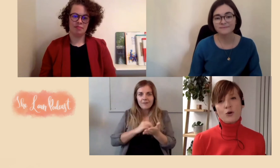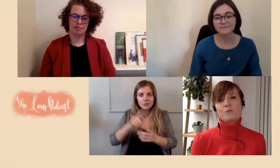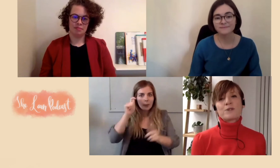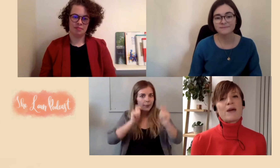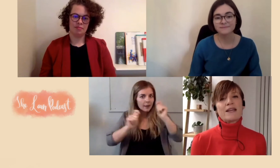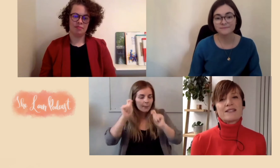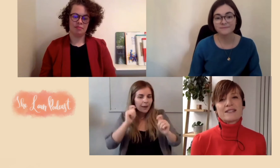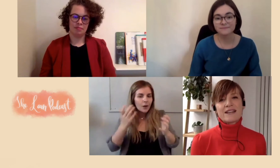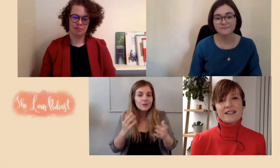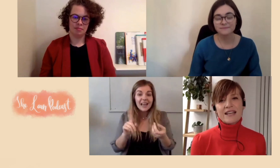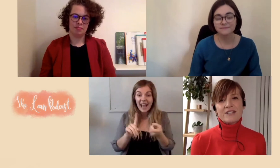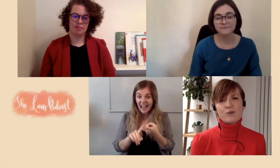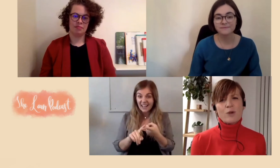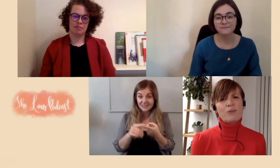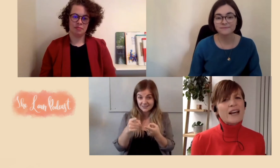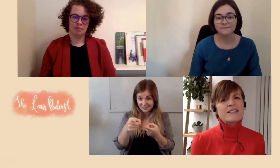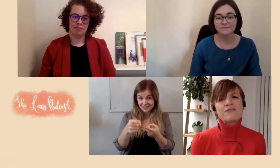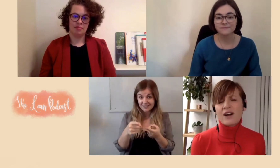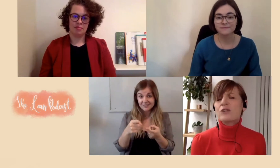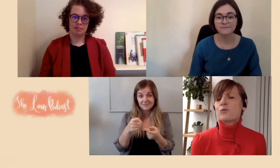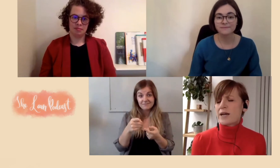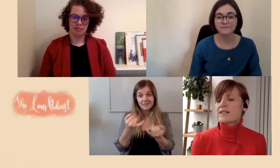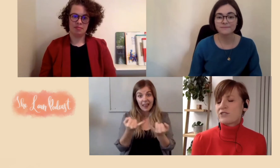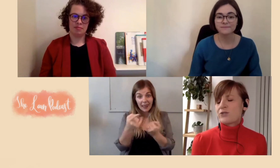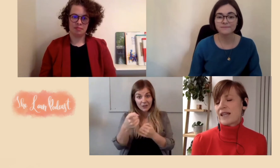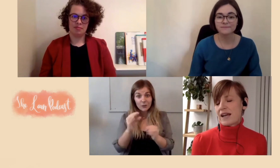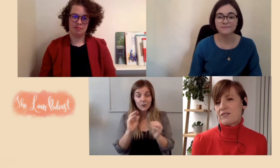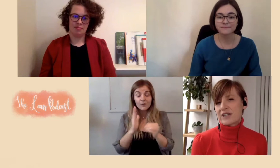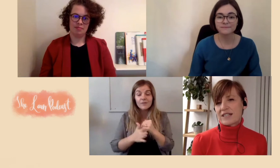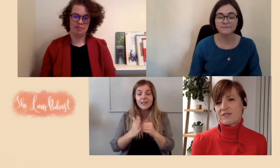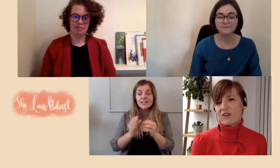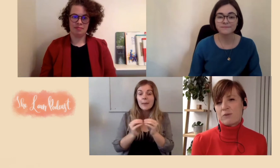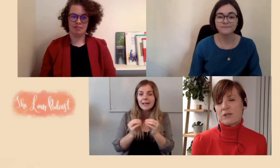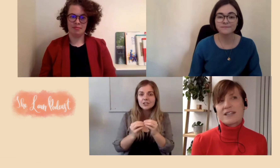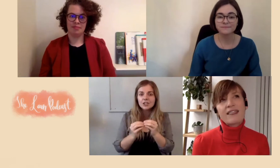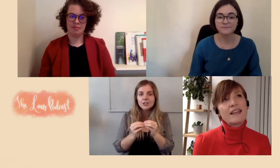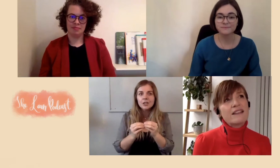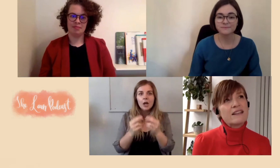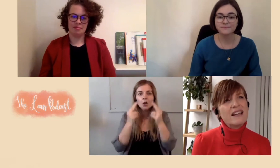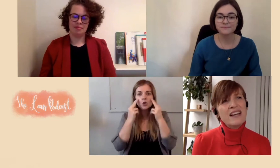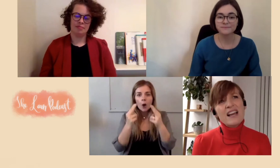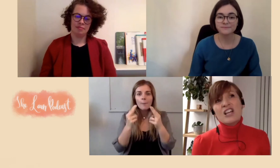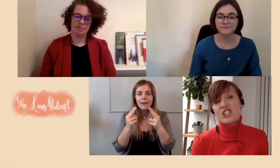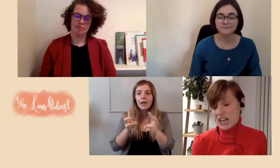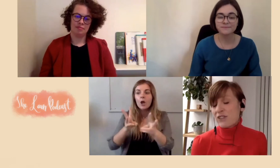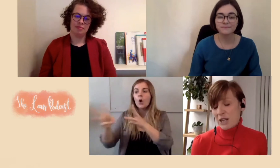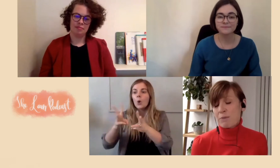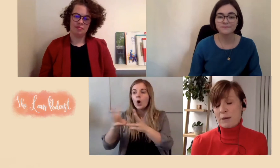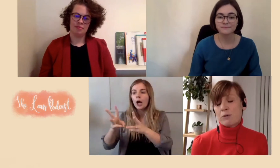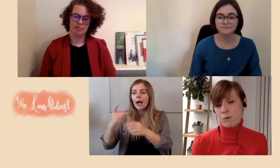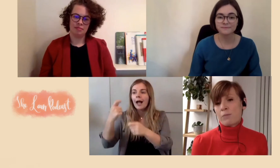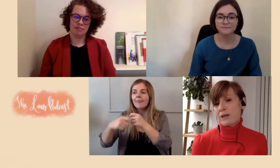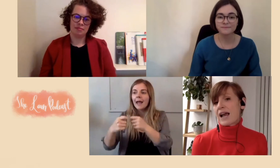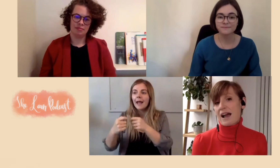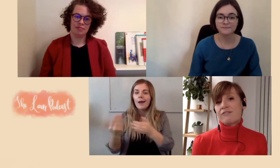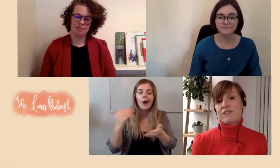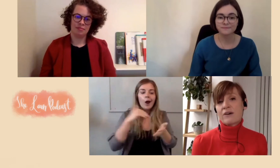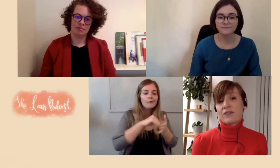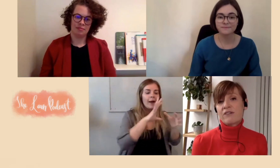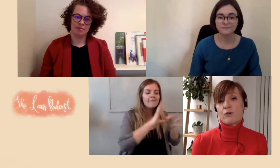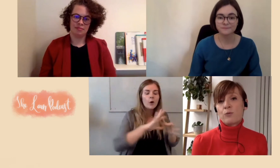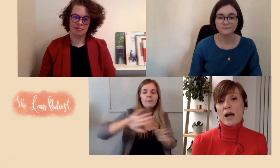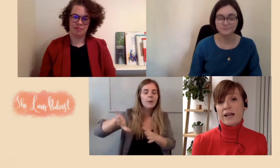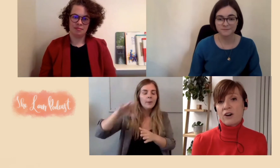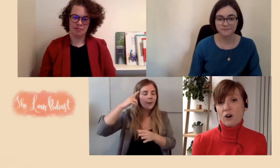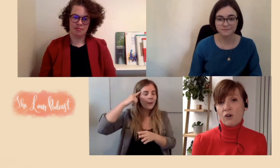And also, like I said, how do you leave work at the door when you can't do that? So it's how